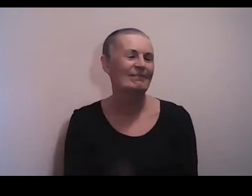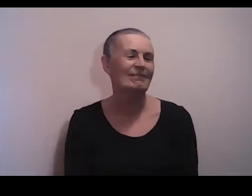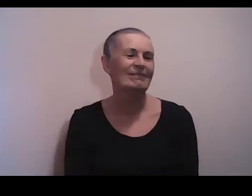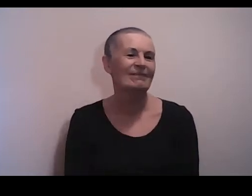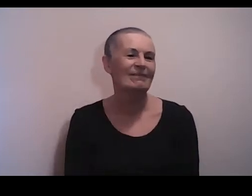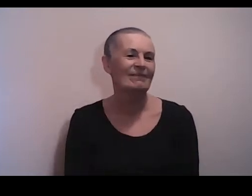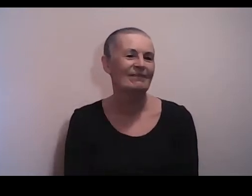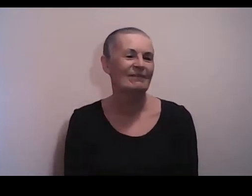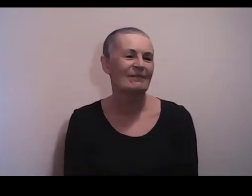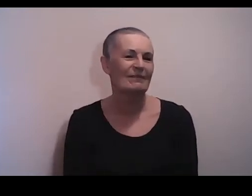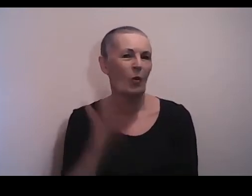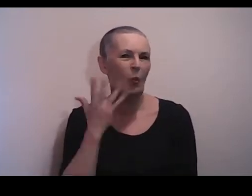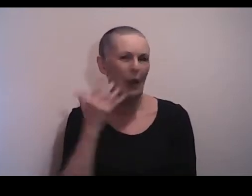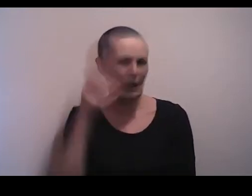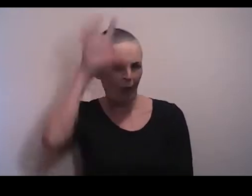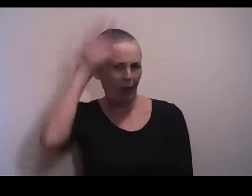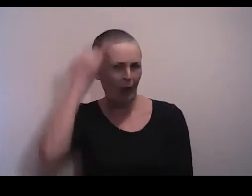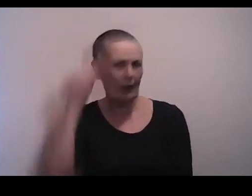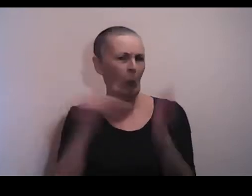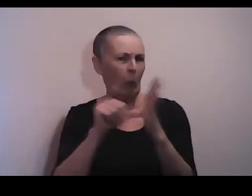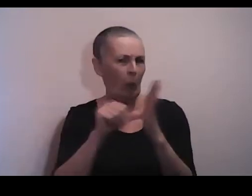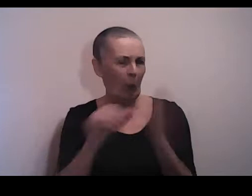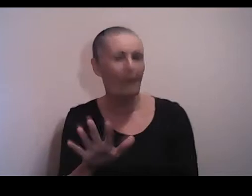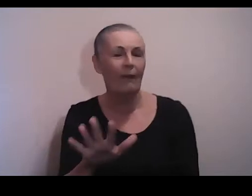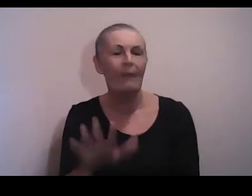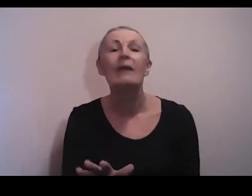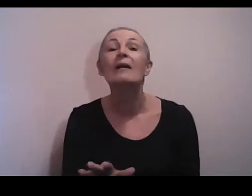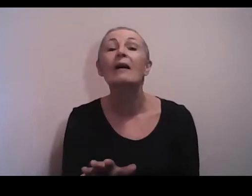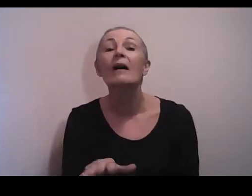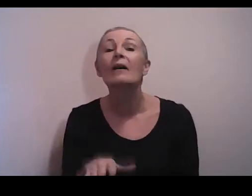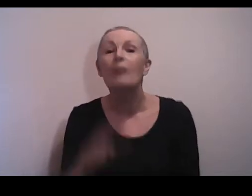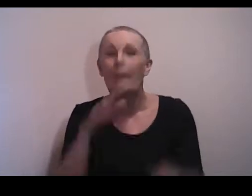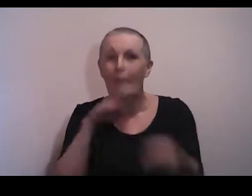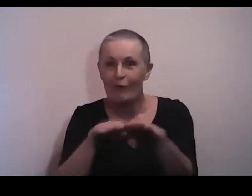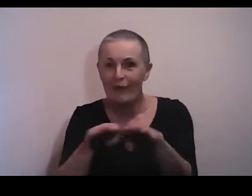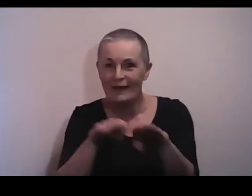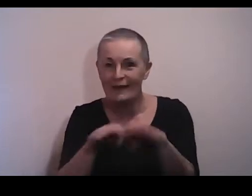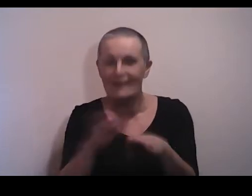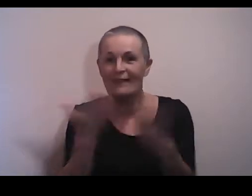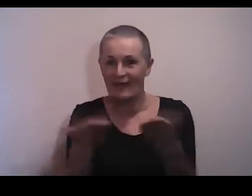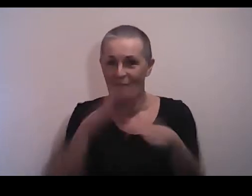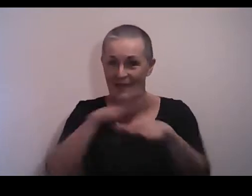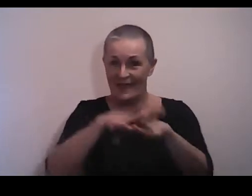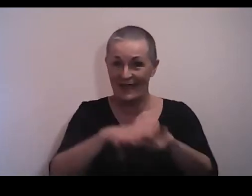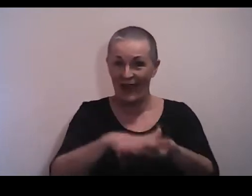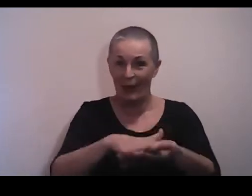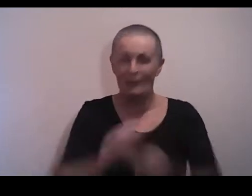smoothly. Okay, so I'm going to do this on the chair now.